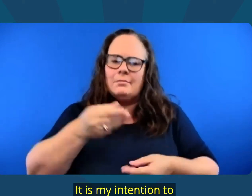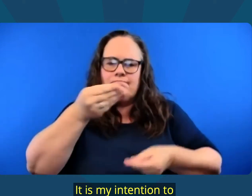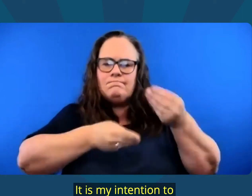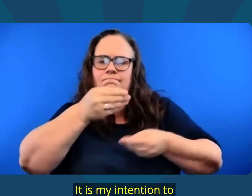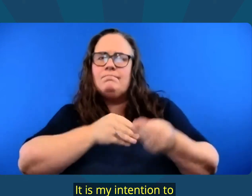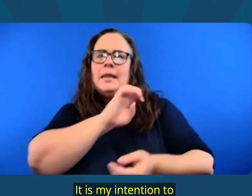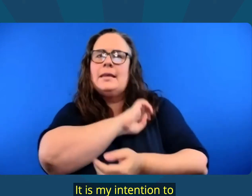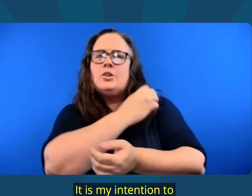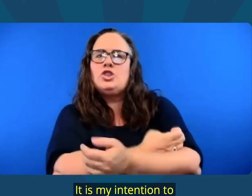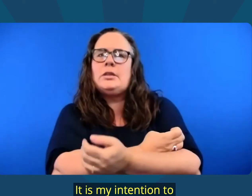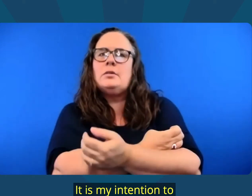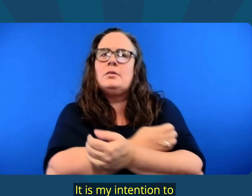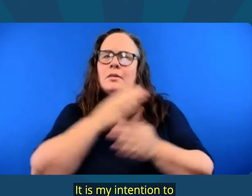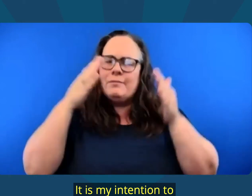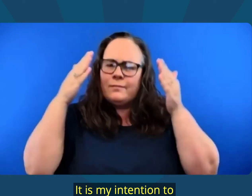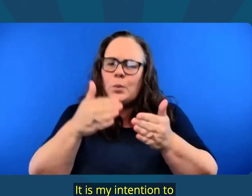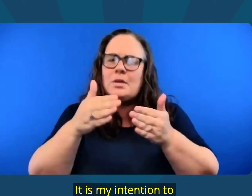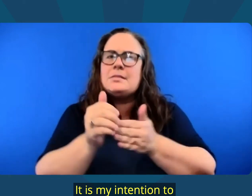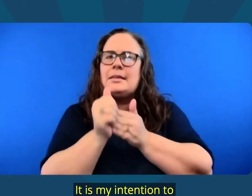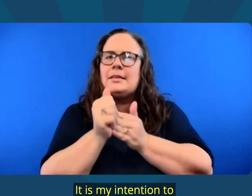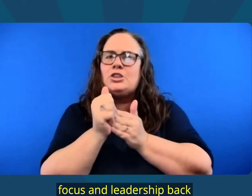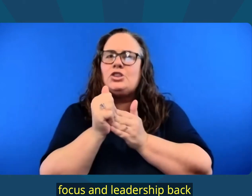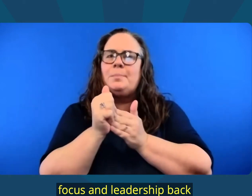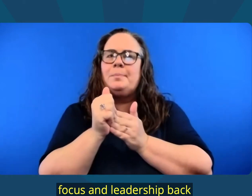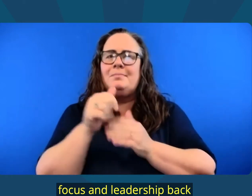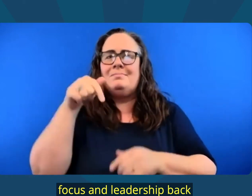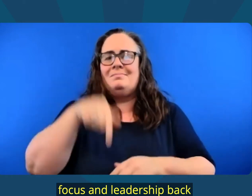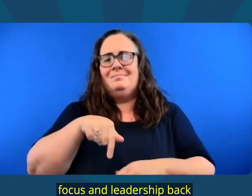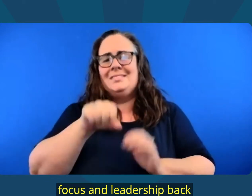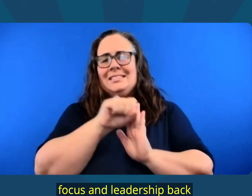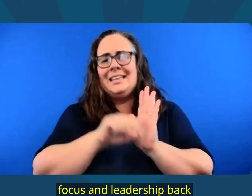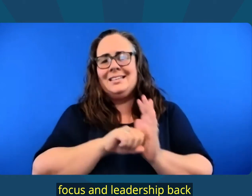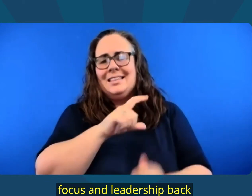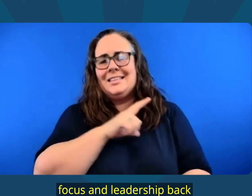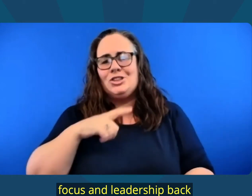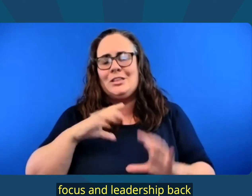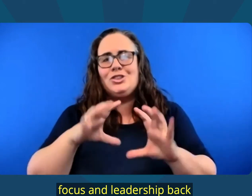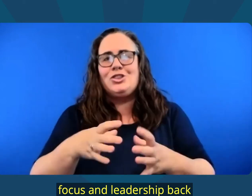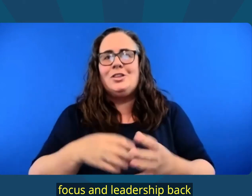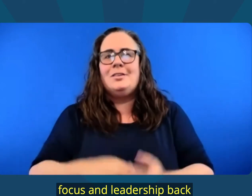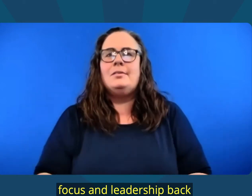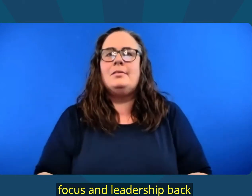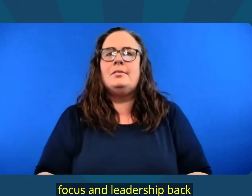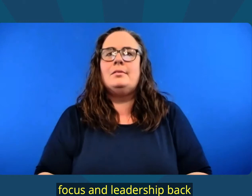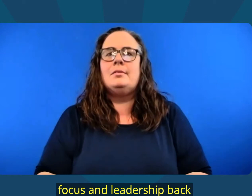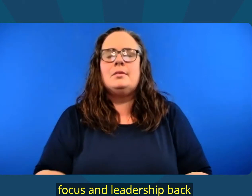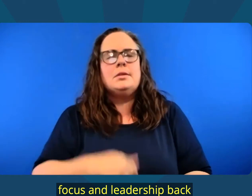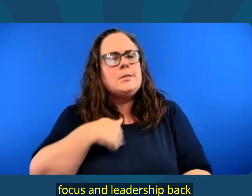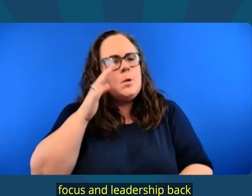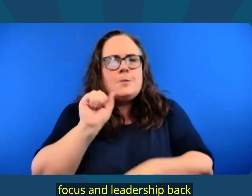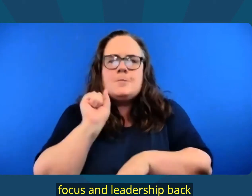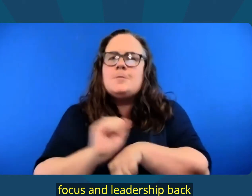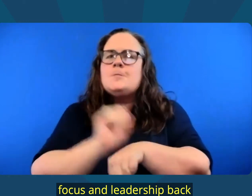It is my intention to bring a renewed energy, focus, and leadership back into the state legislature.